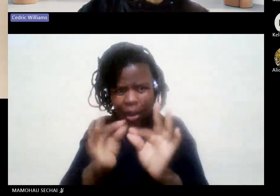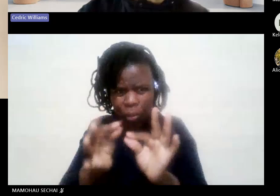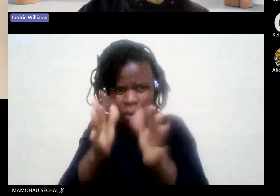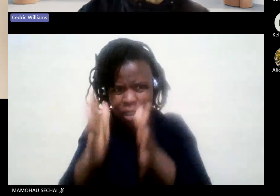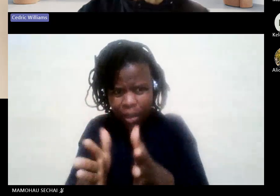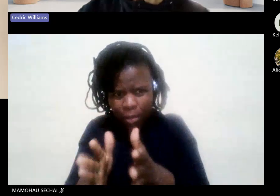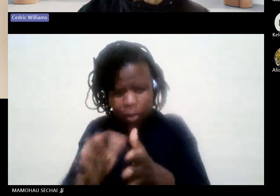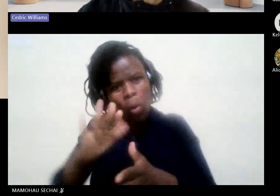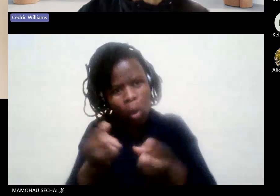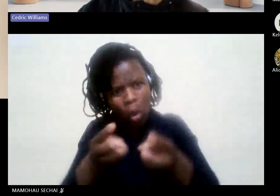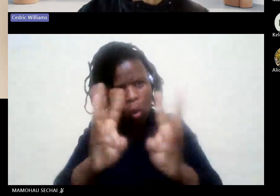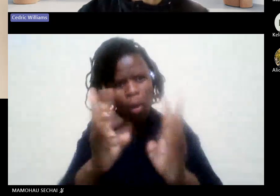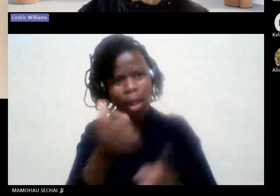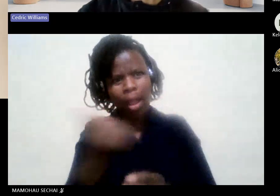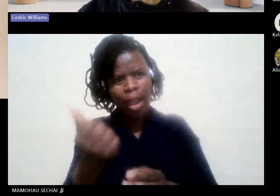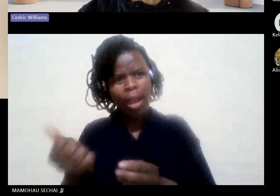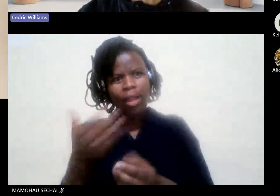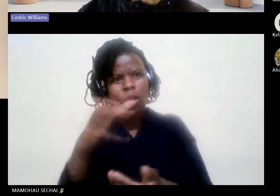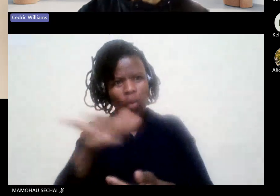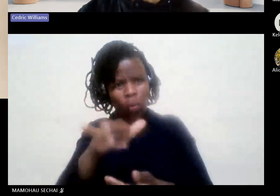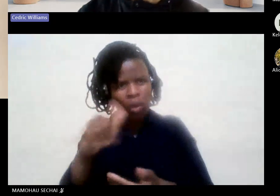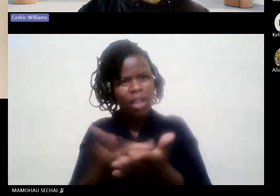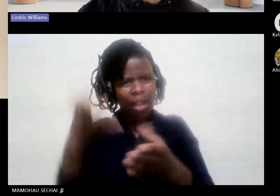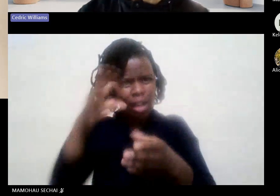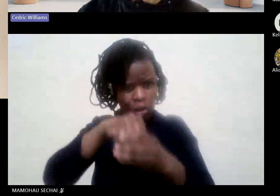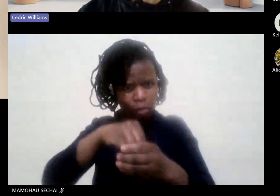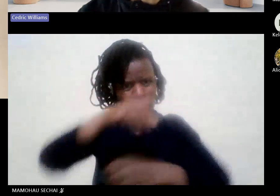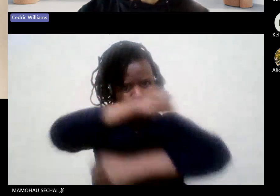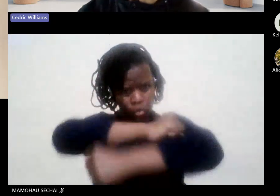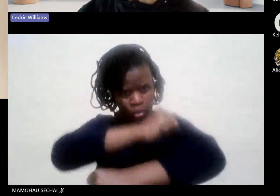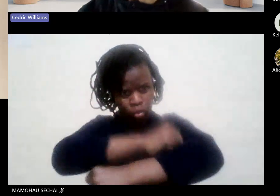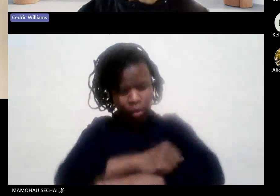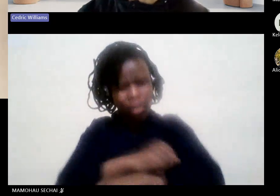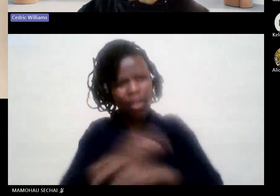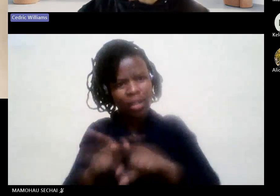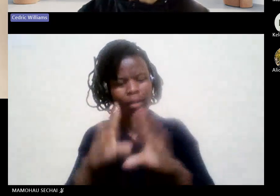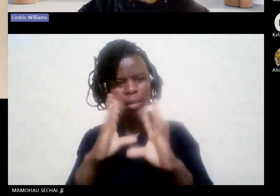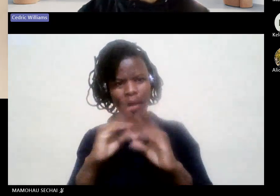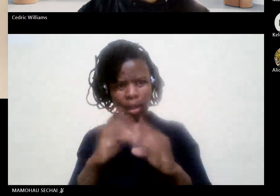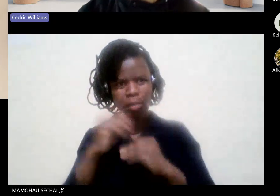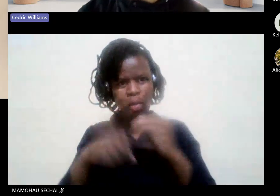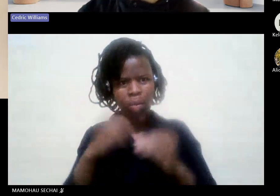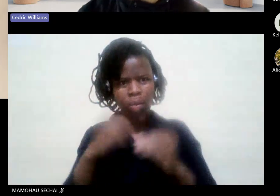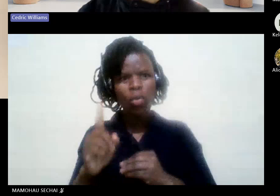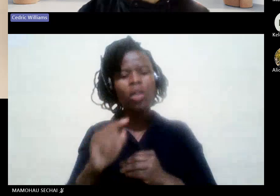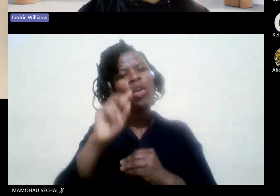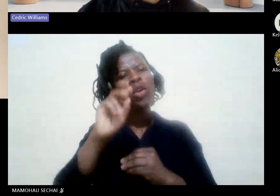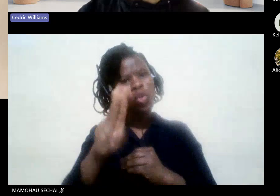means. How are we going to accommodate the students when you speak to UDL?